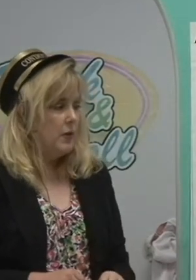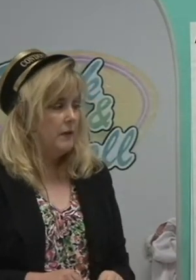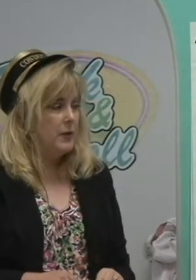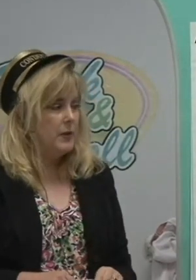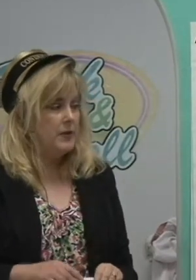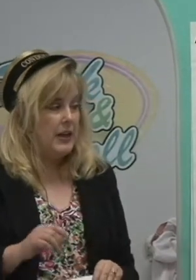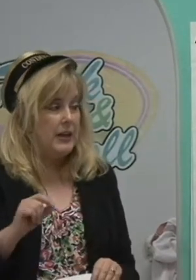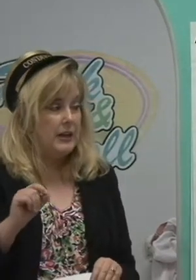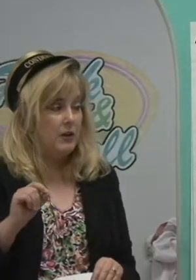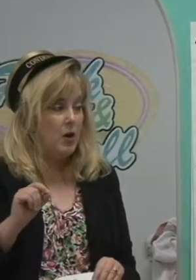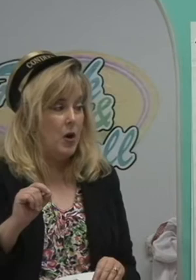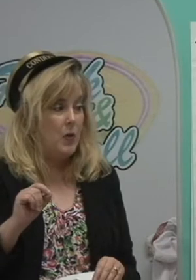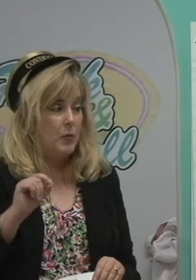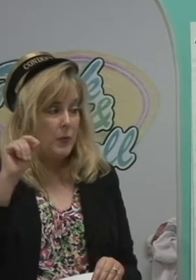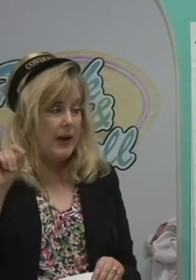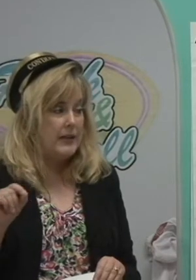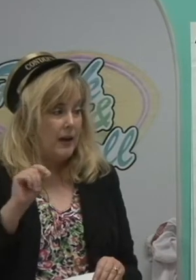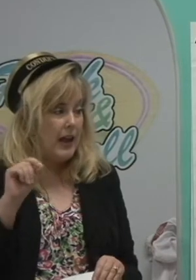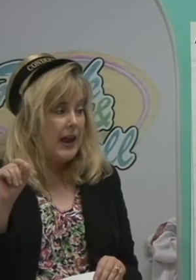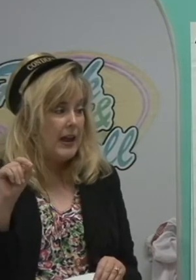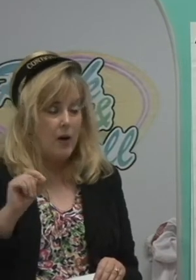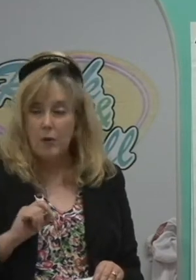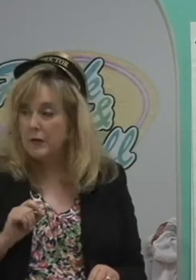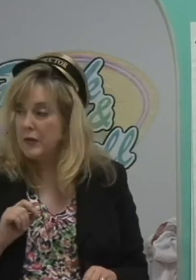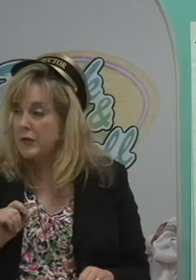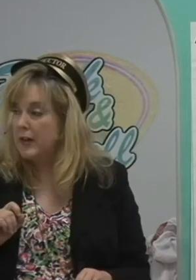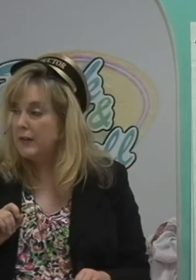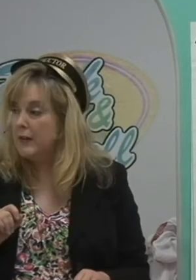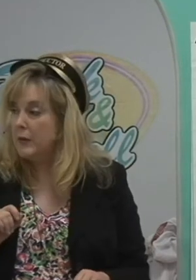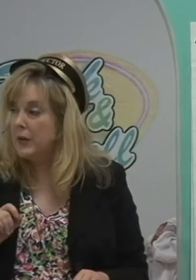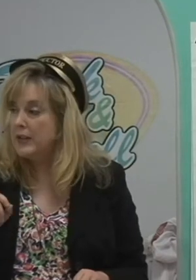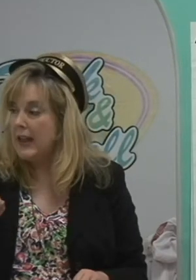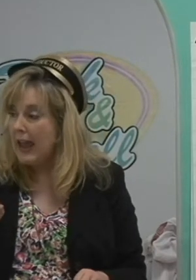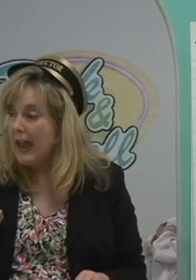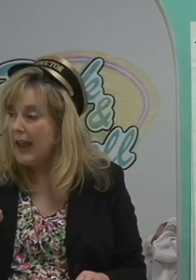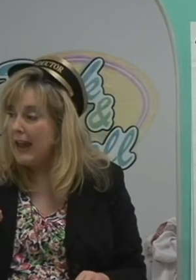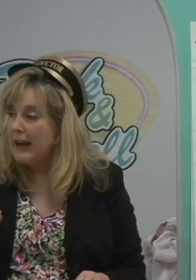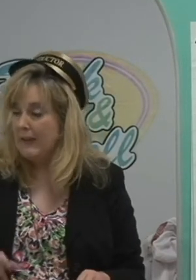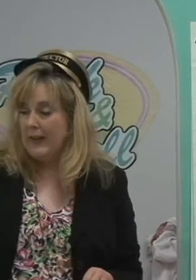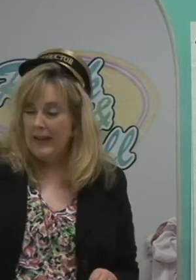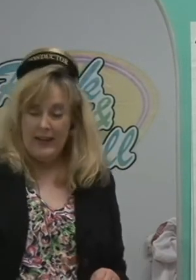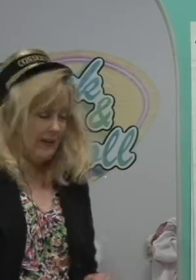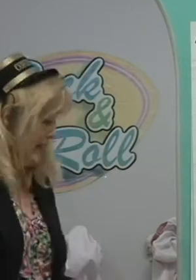whoever was taking the code would write down A. Oh, the first letter of the word is A, okay?